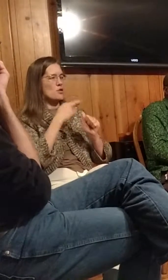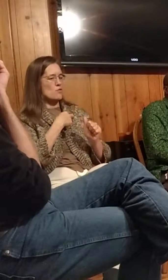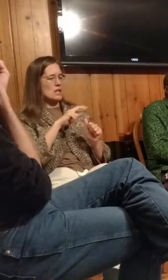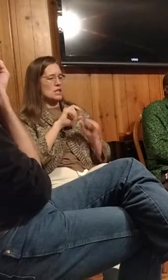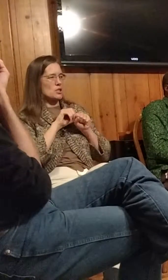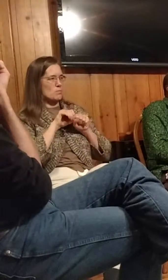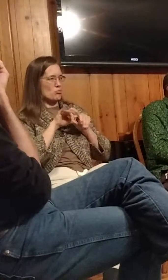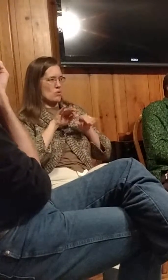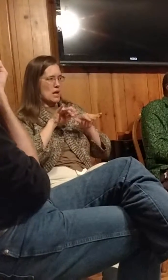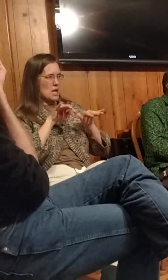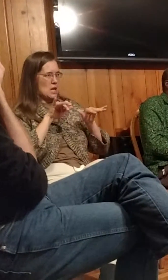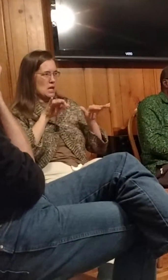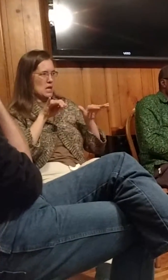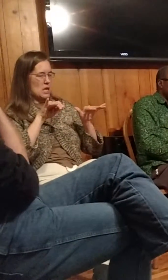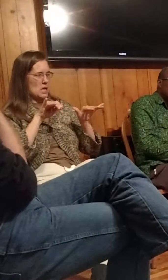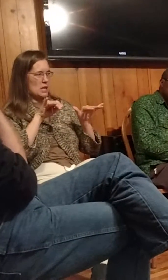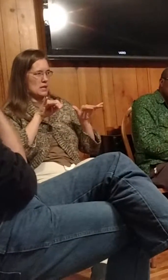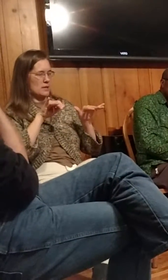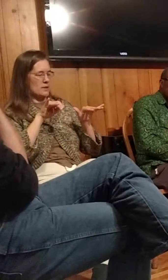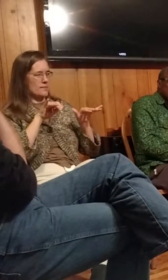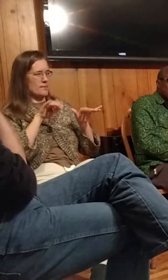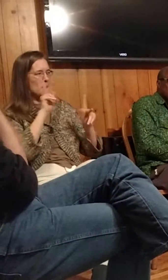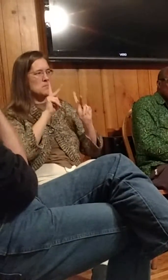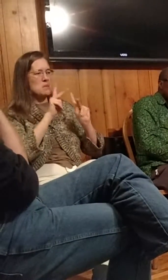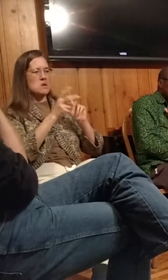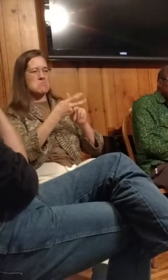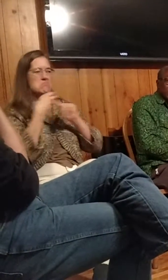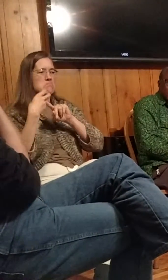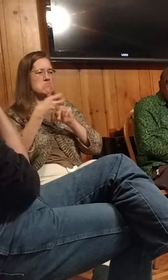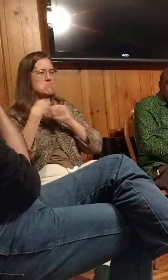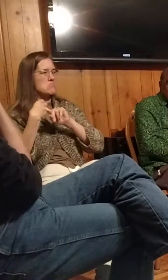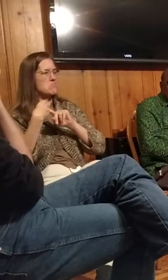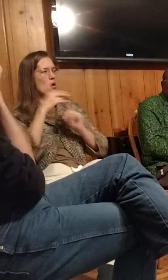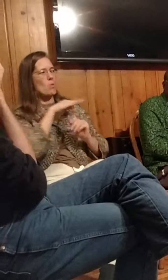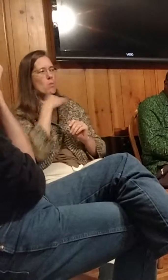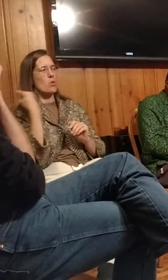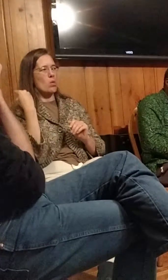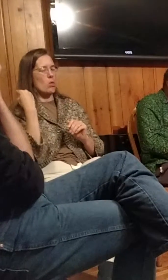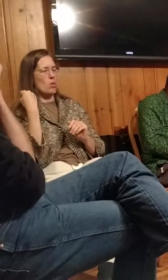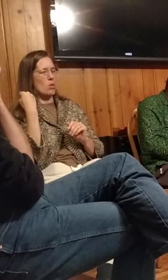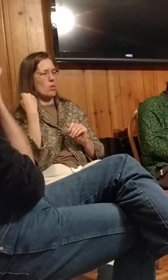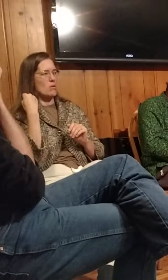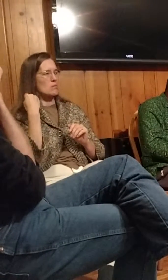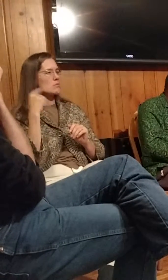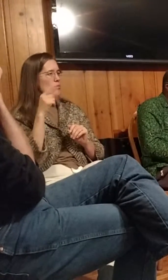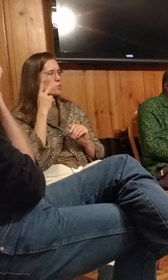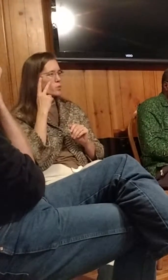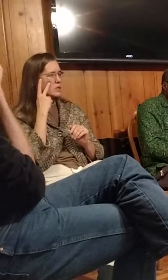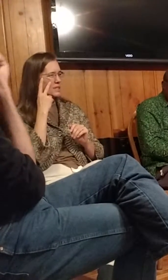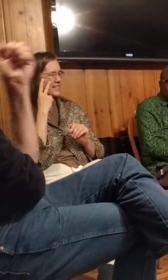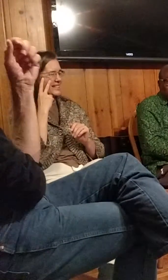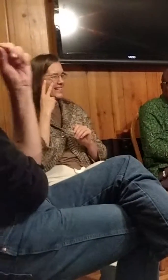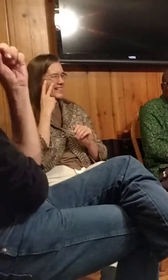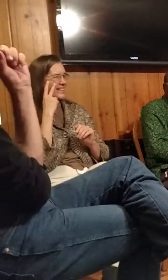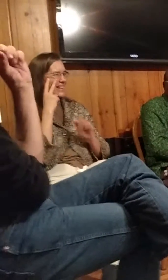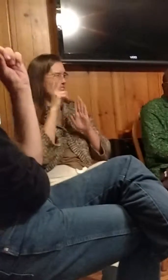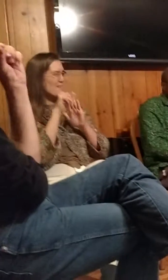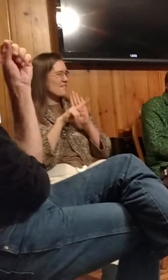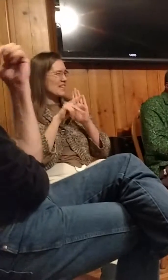And people are captured, decapitated. You see, if you see some of the videos, they are